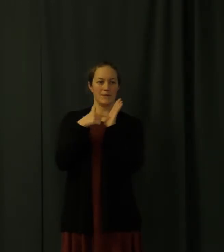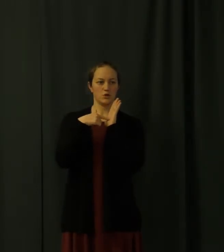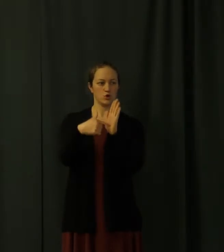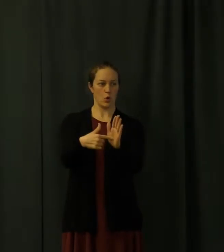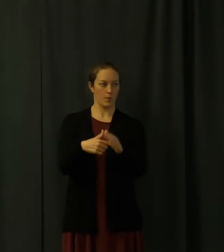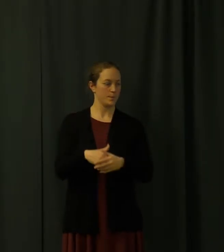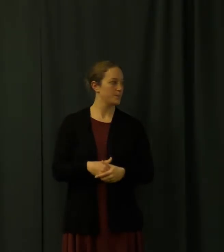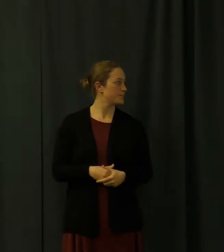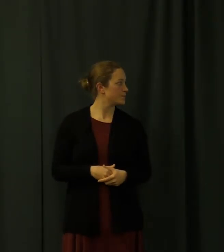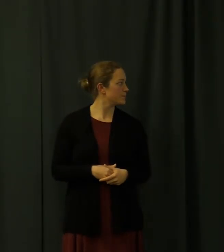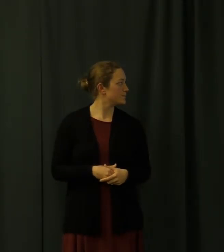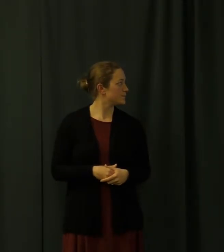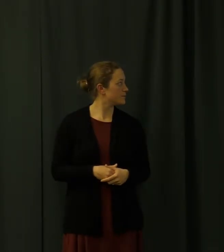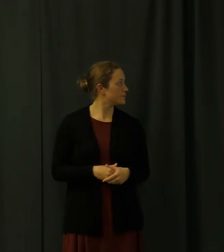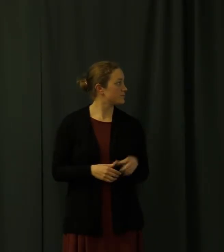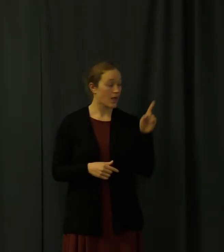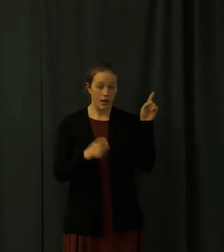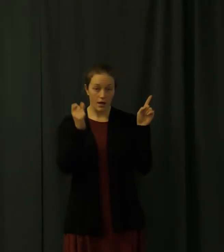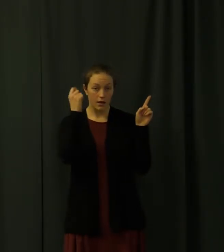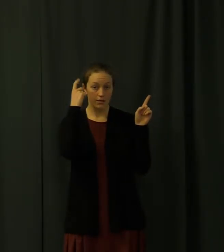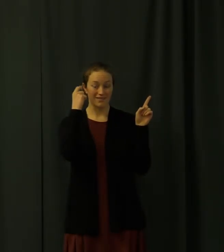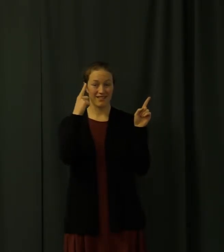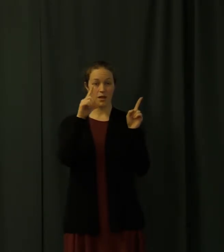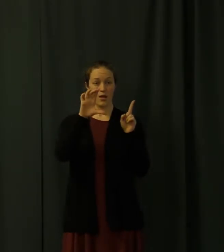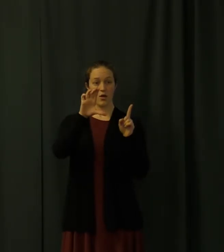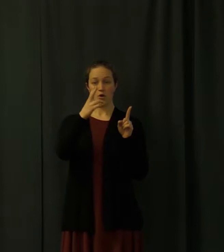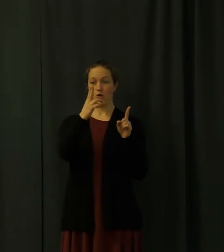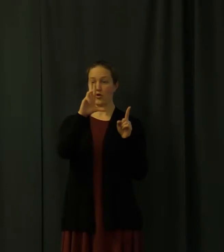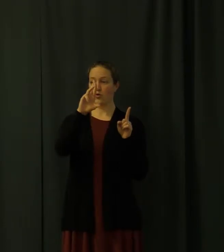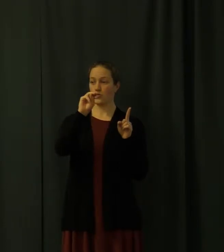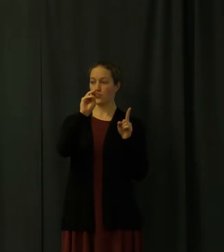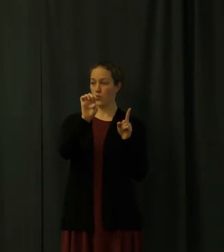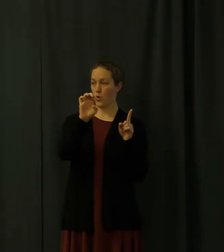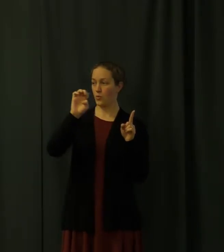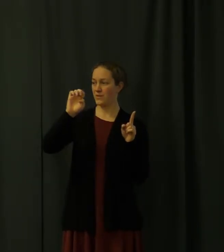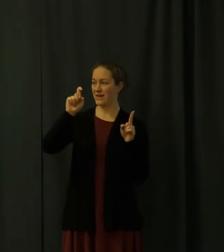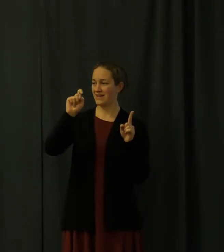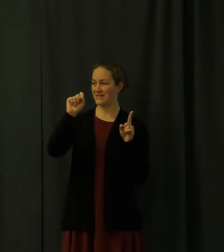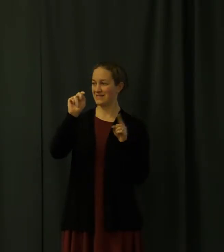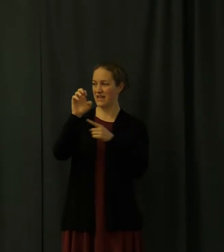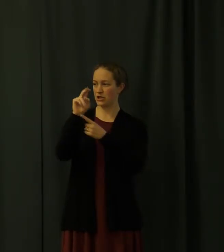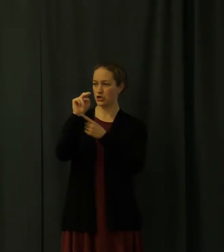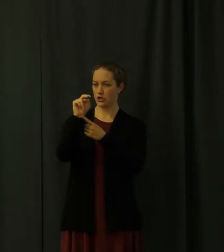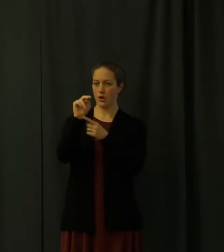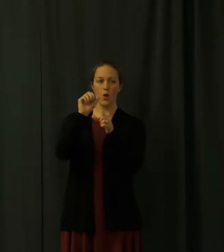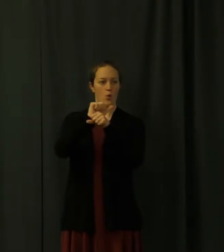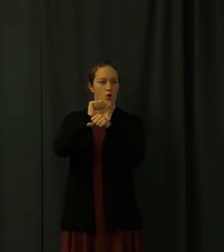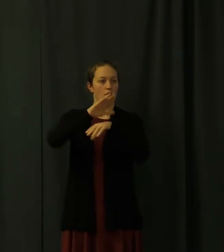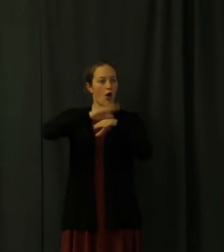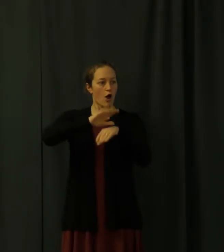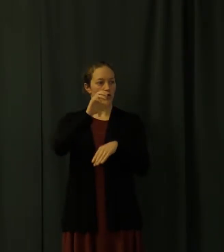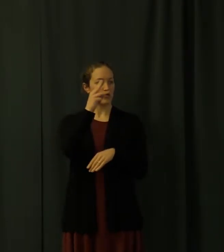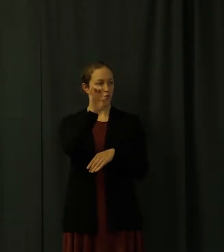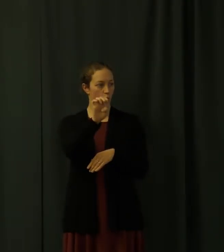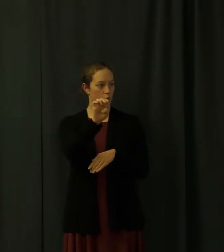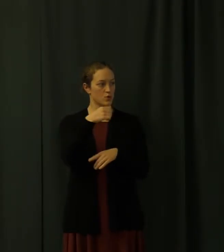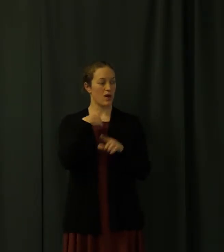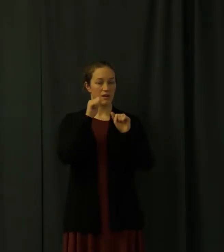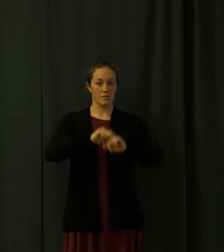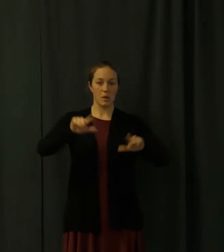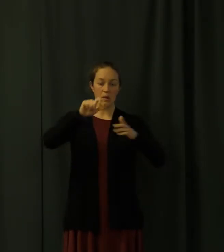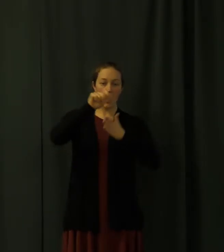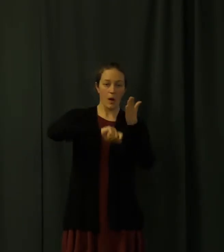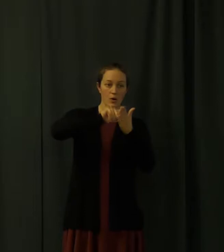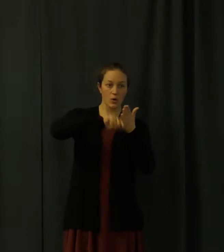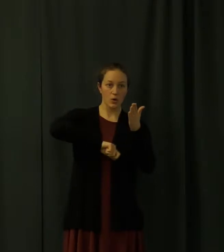So and like I said, these are Chrome extensions, so they work on Chrome. So I can pull up an article on the Herald Leader website, or I